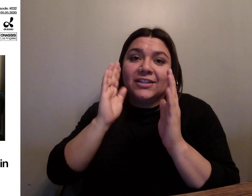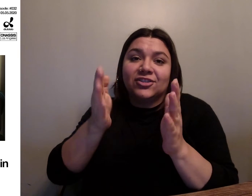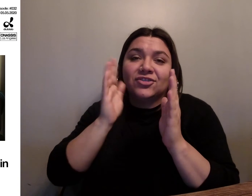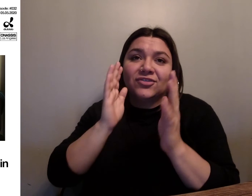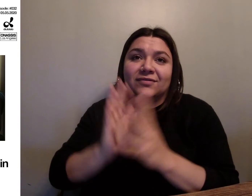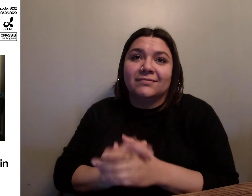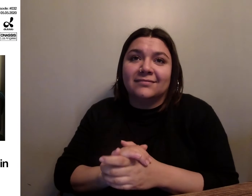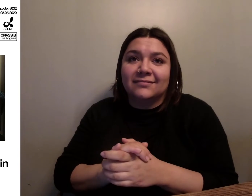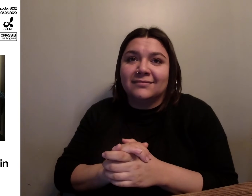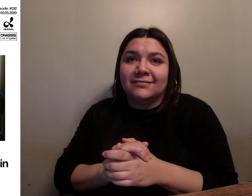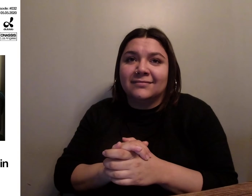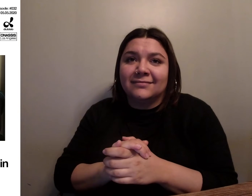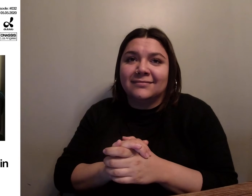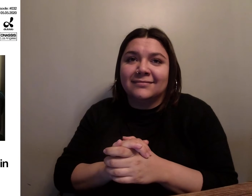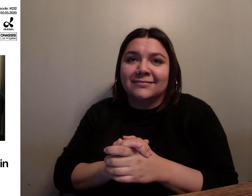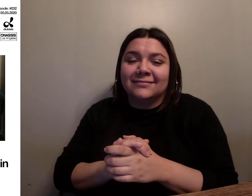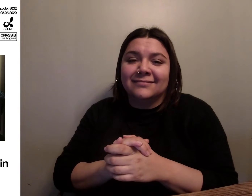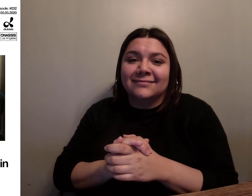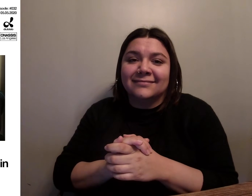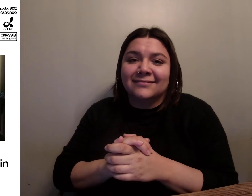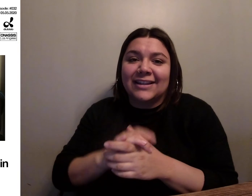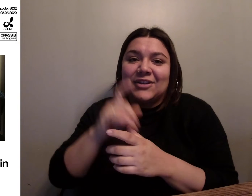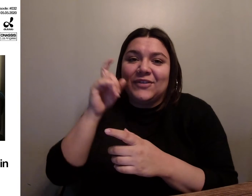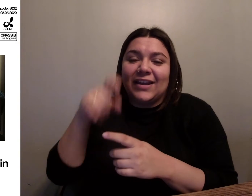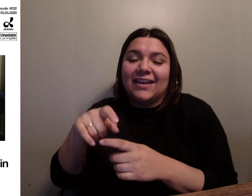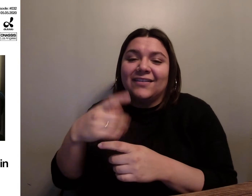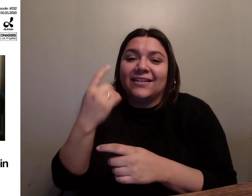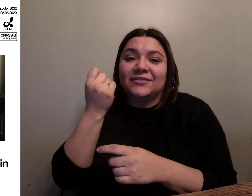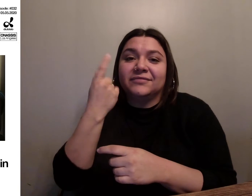in North America have disappeared.